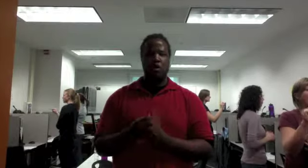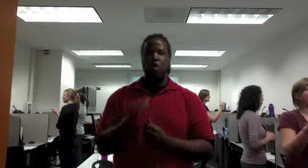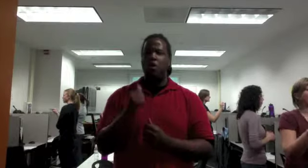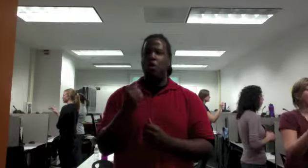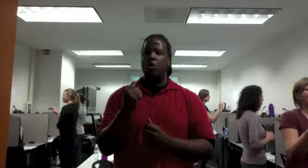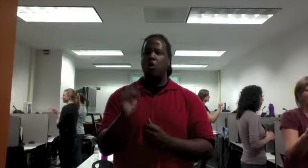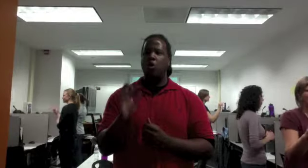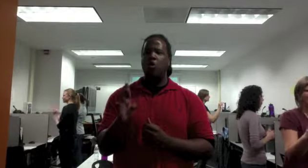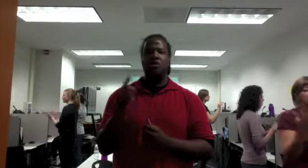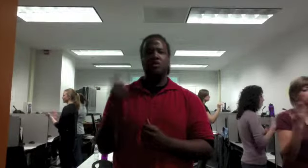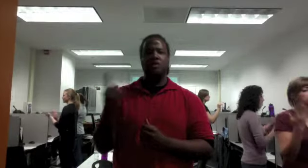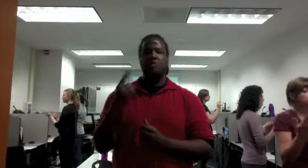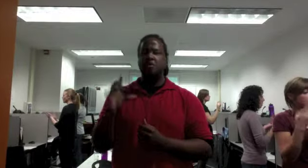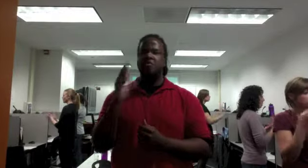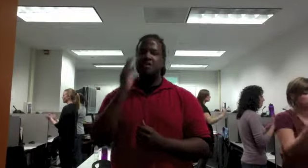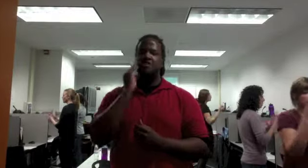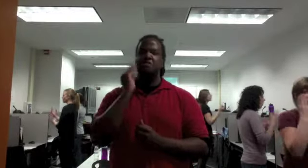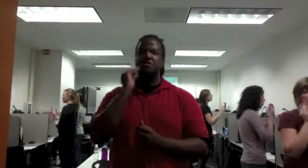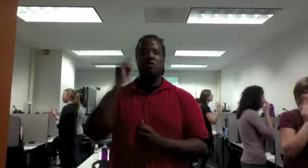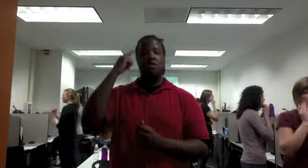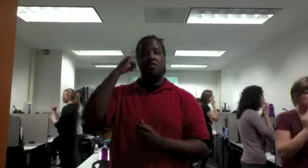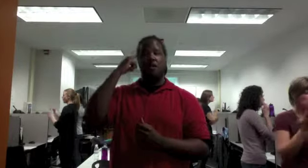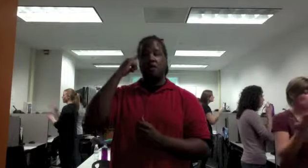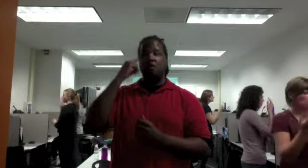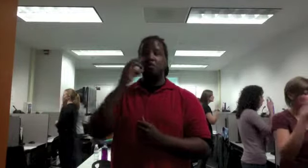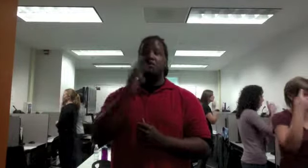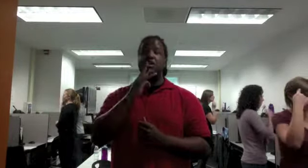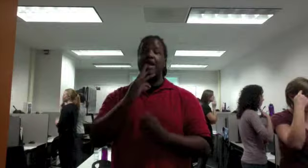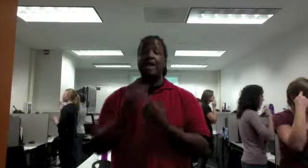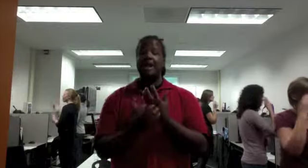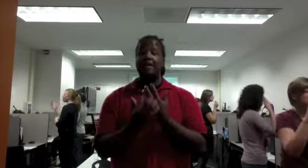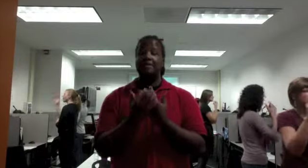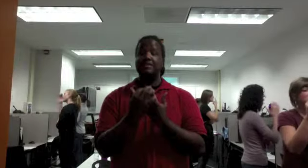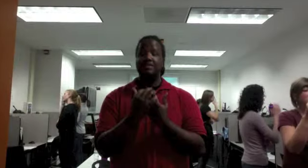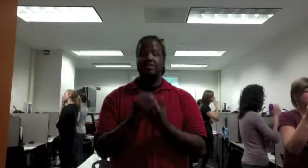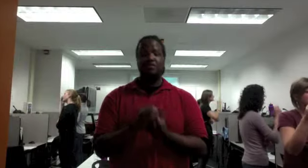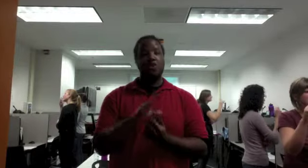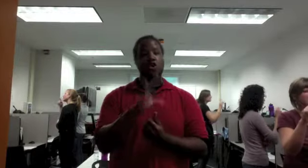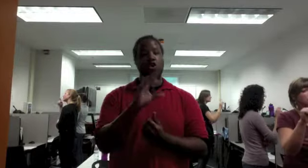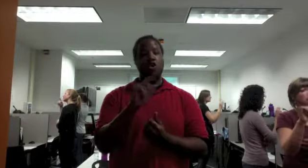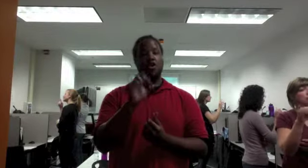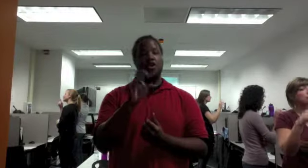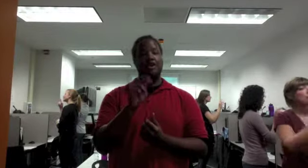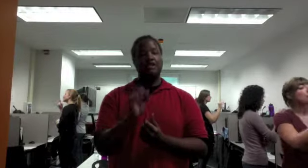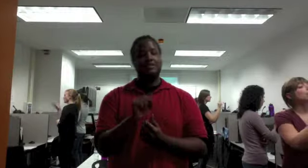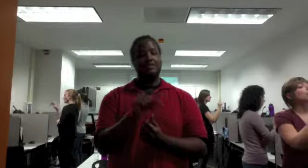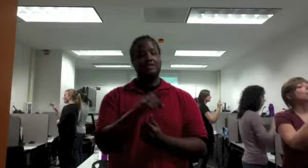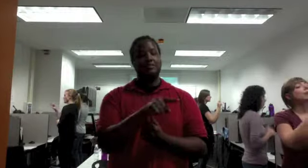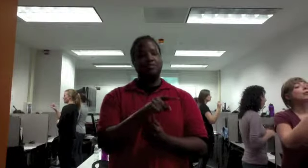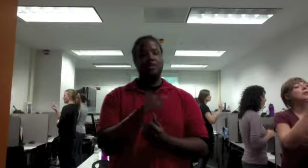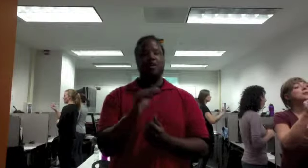Or some time when they've experienced what they thought was condensation? Curtis? Like